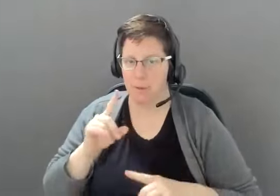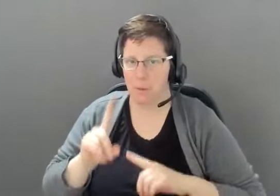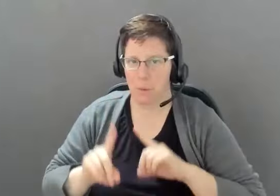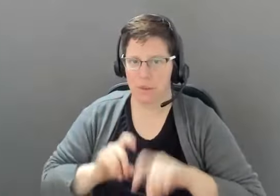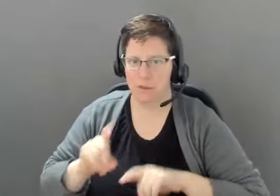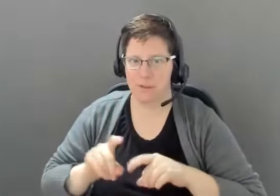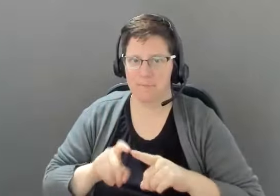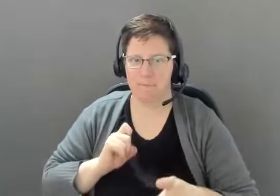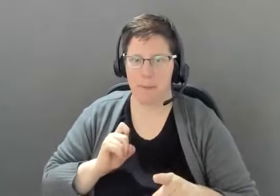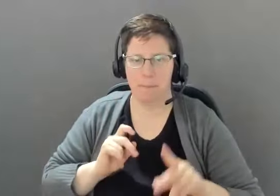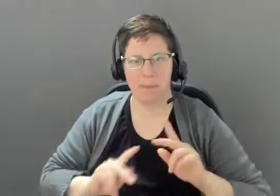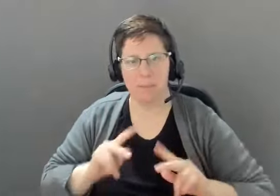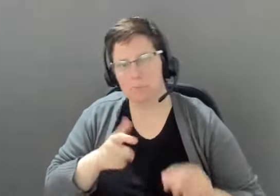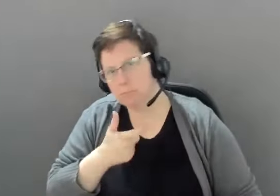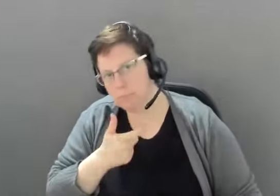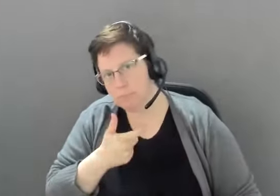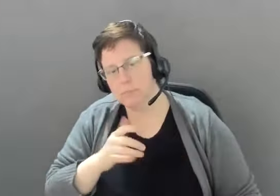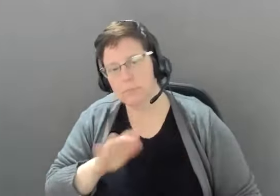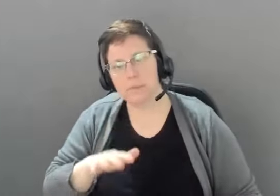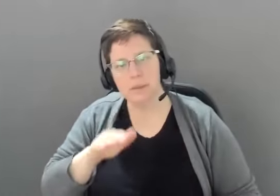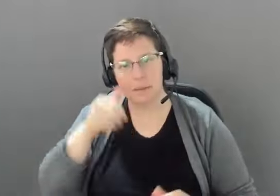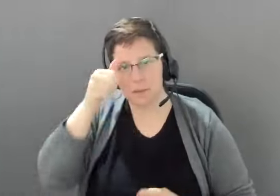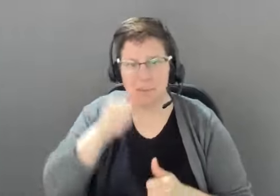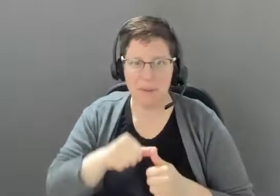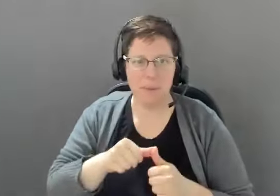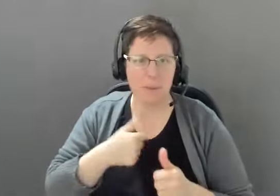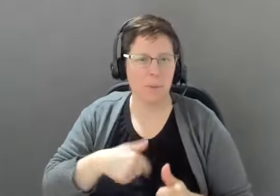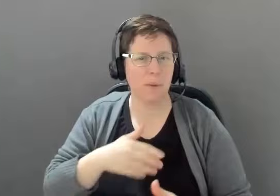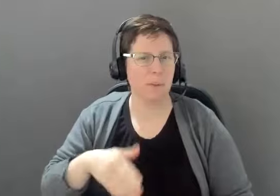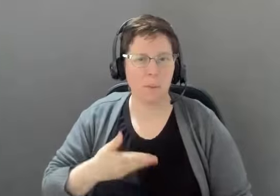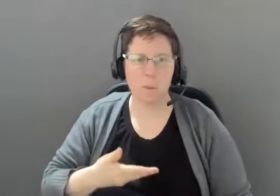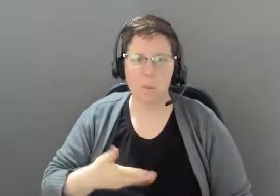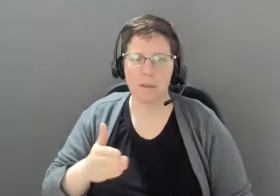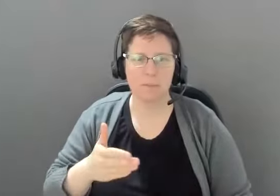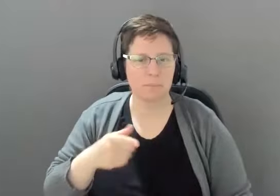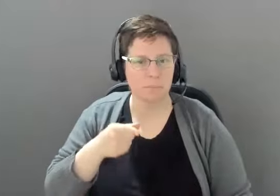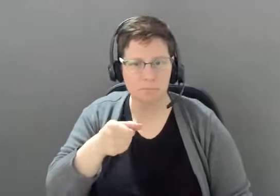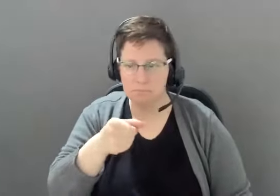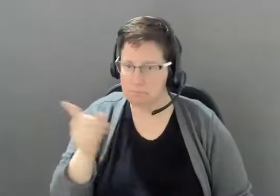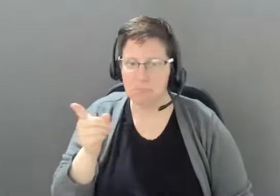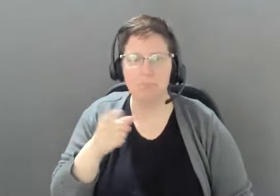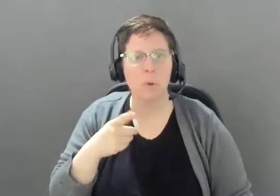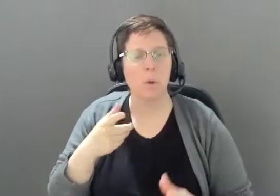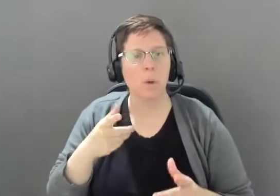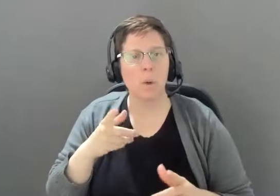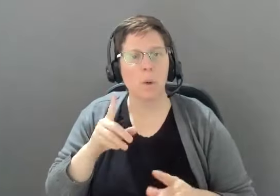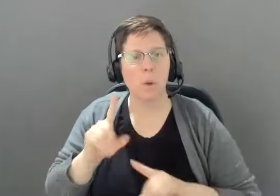participants. And just a reminder that we continue to welcome participants to share their questions in the Zoom